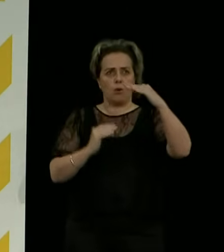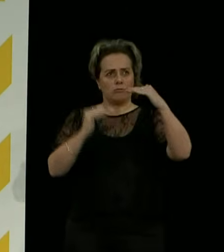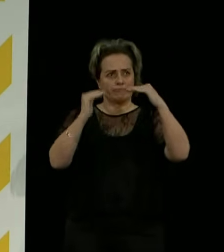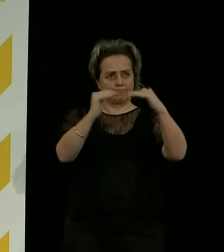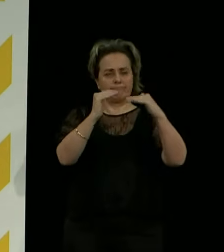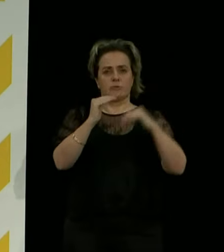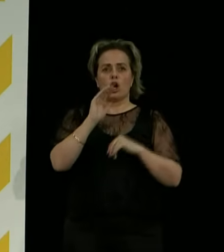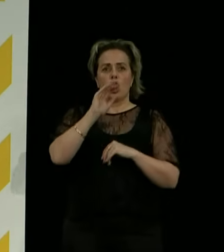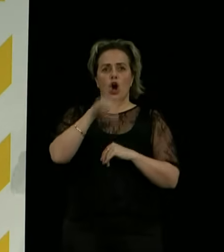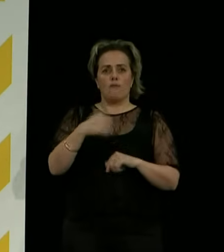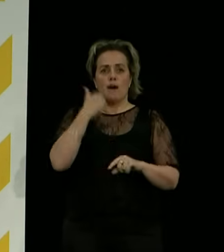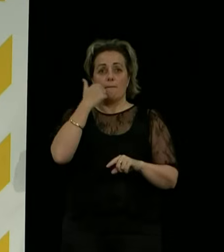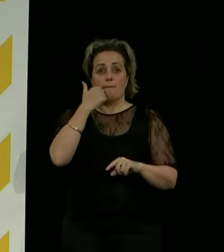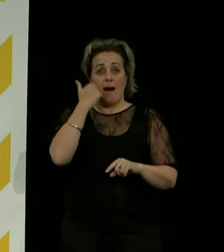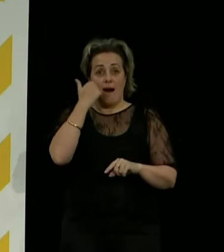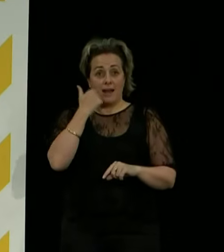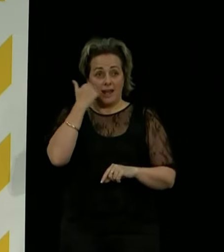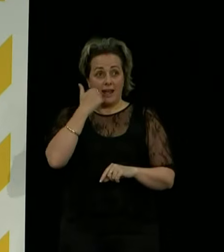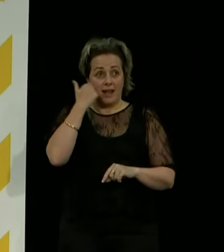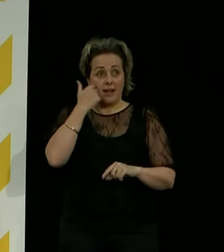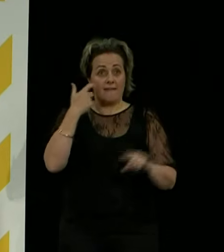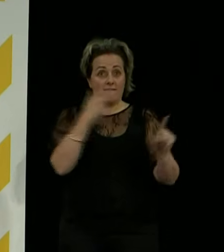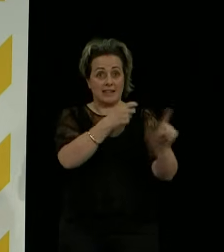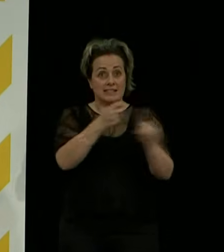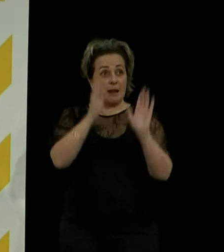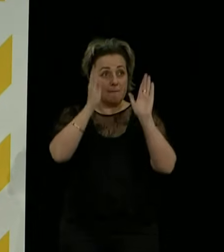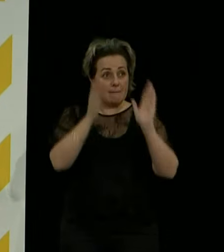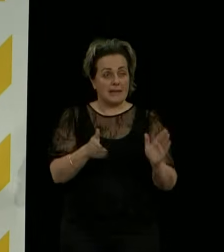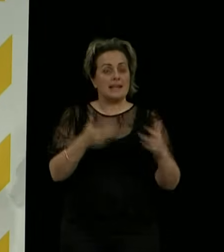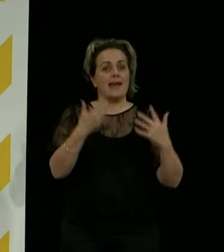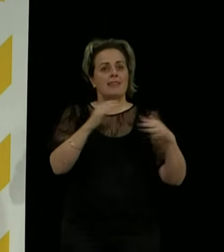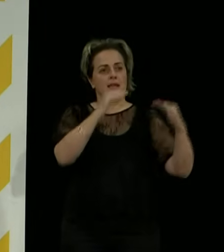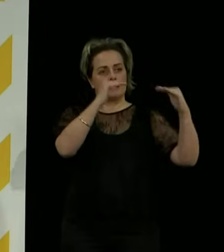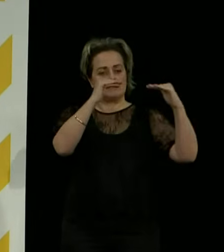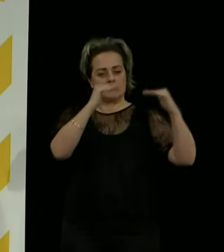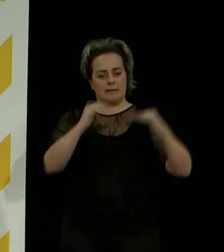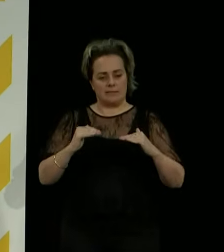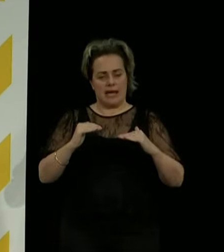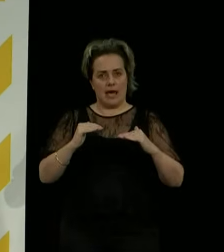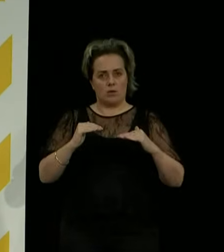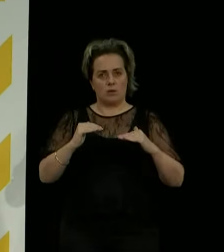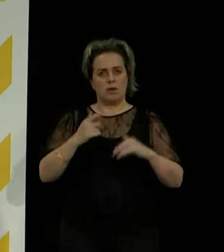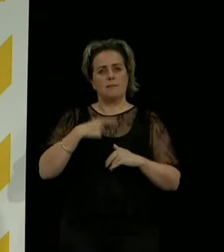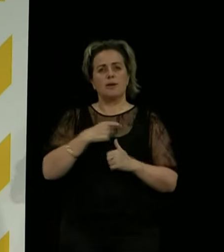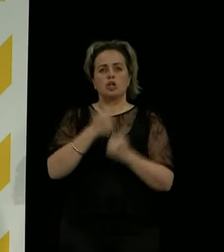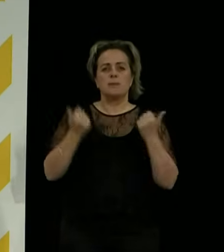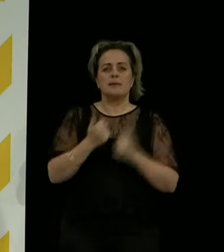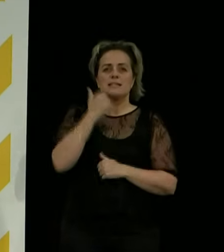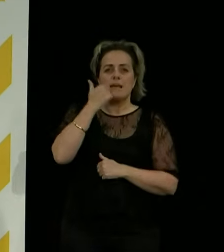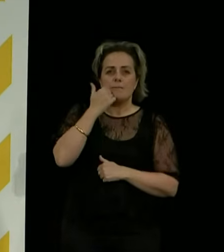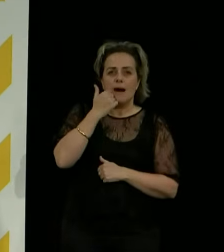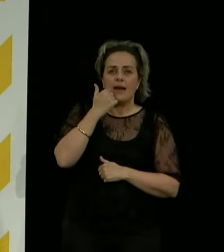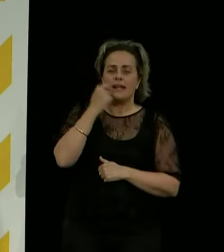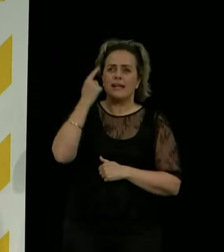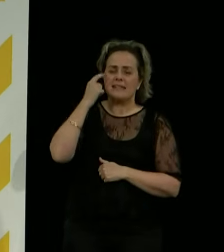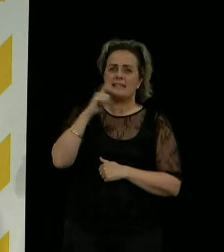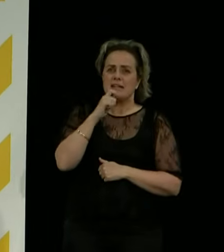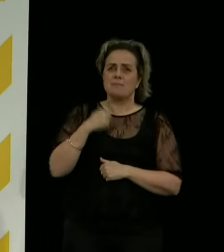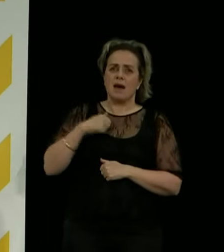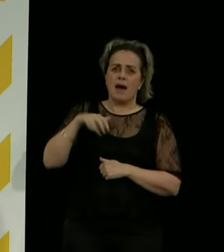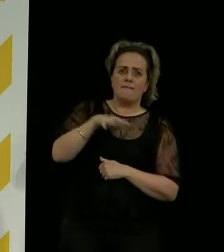you're deciding to step down in that transition period? Because a lot of Māori will be looking at this, nervous for their